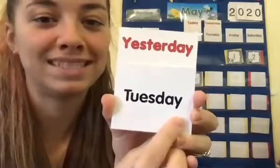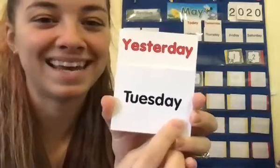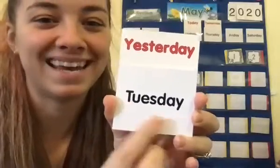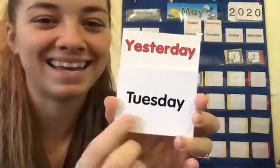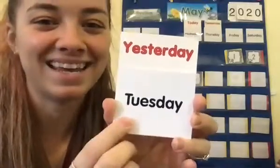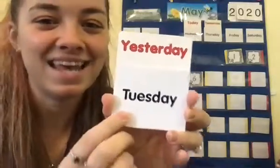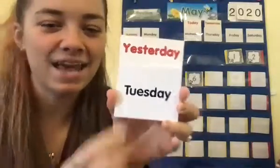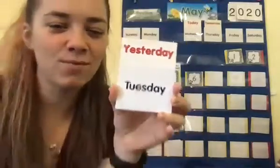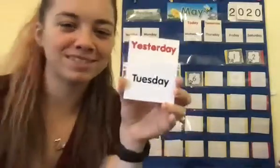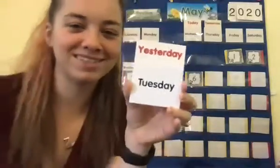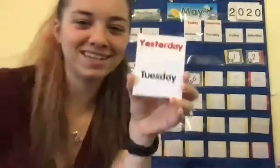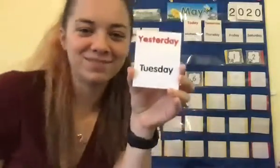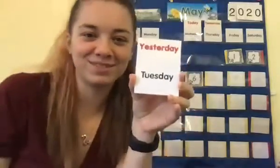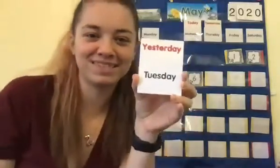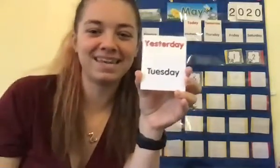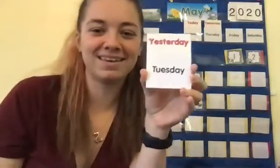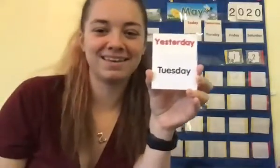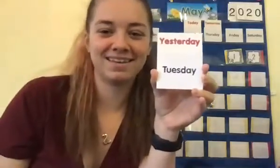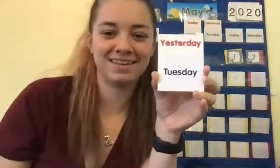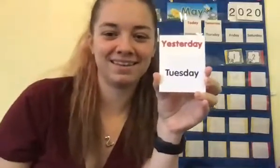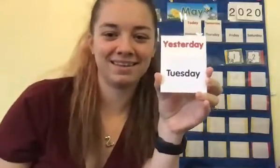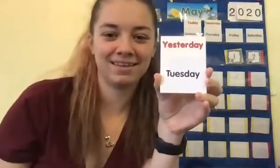Tuesday. And what's our sign for Tuesday?